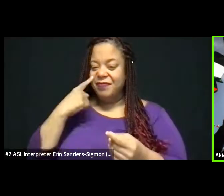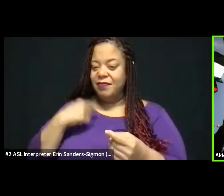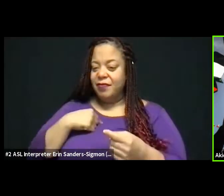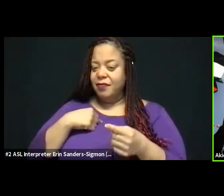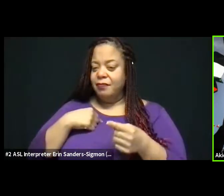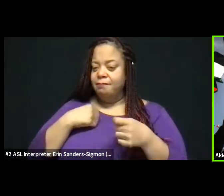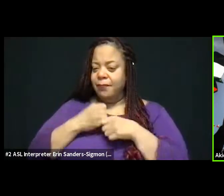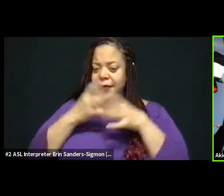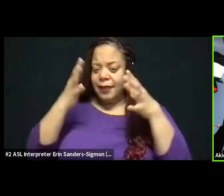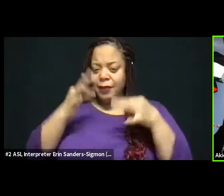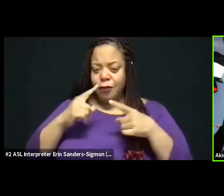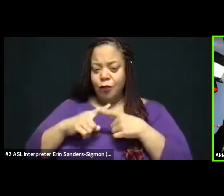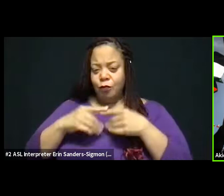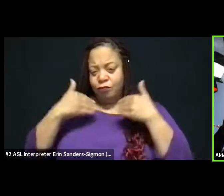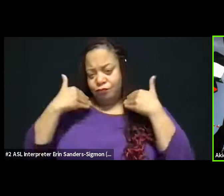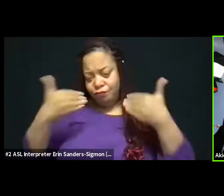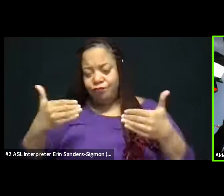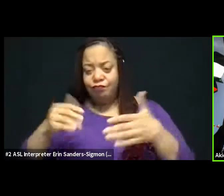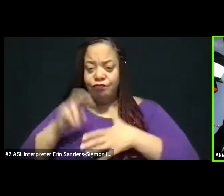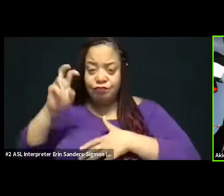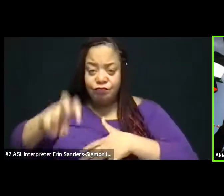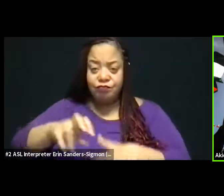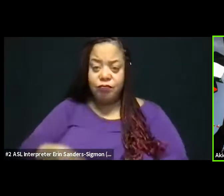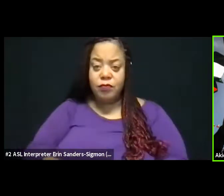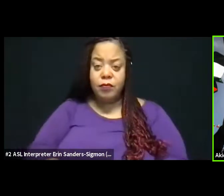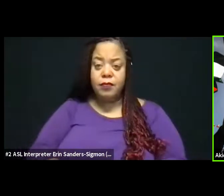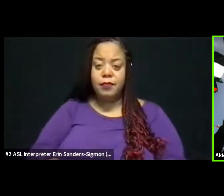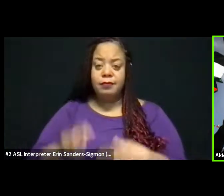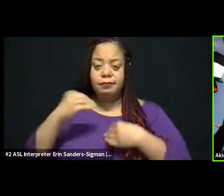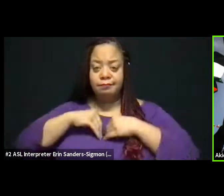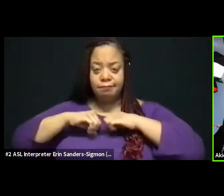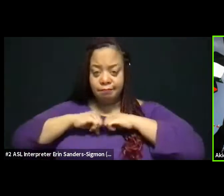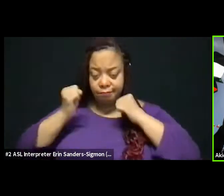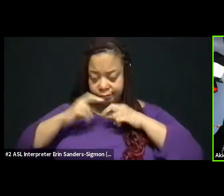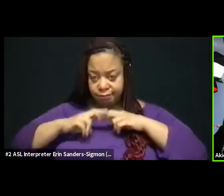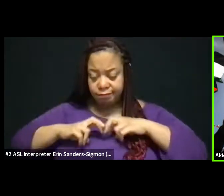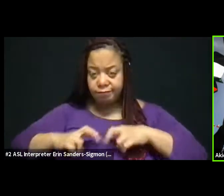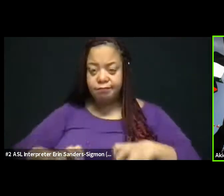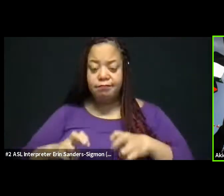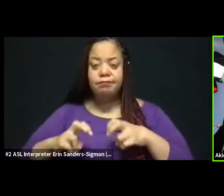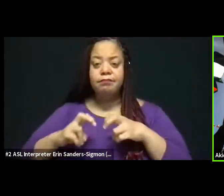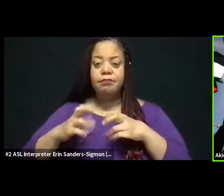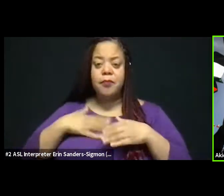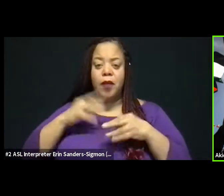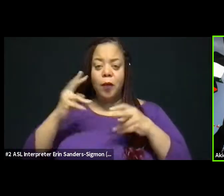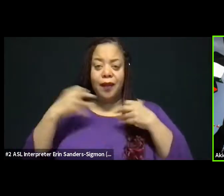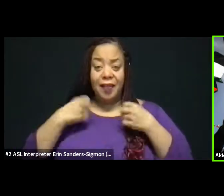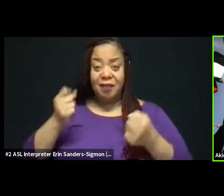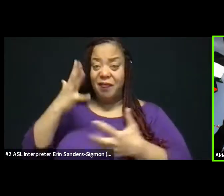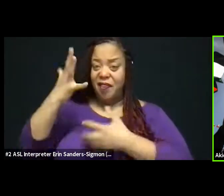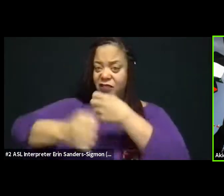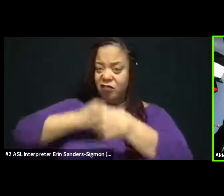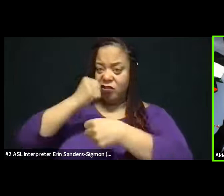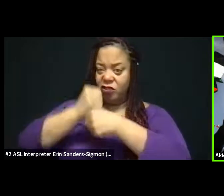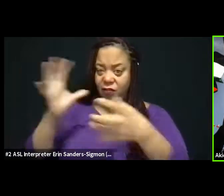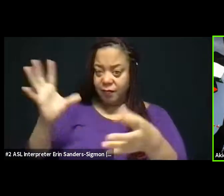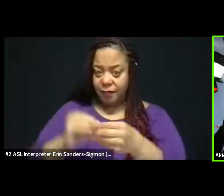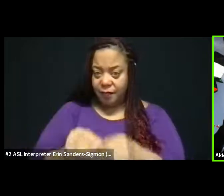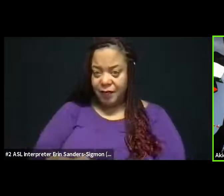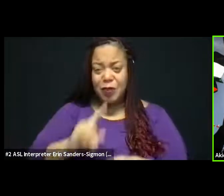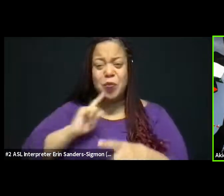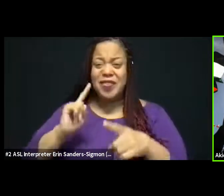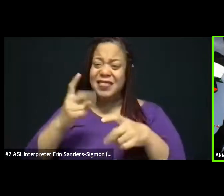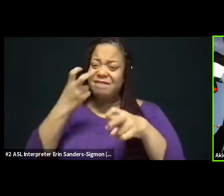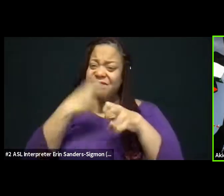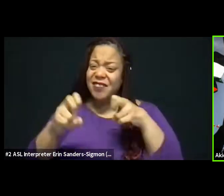do my own healing. And it was a very painful decision. And I know a lot of people right now,